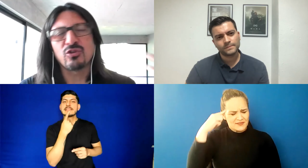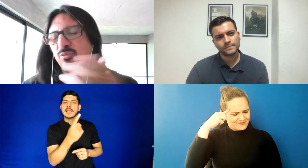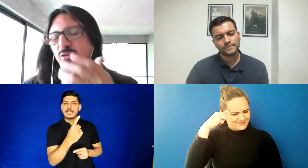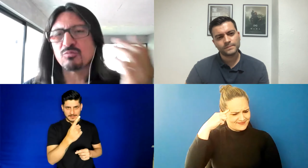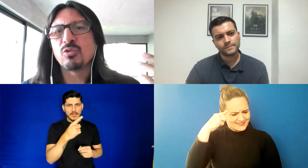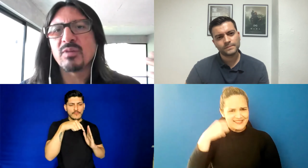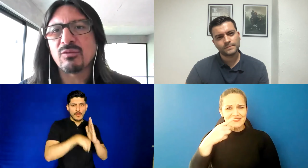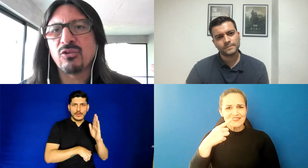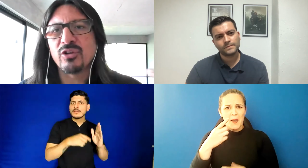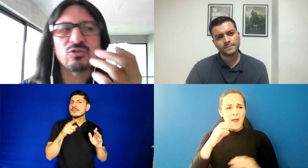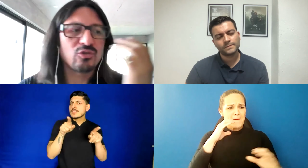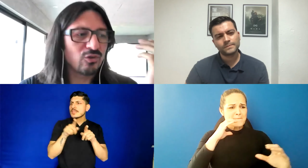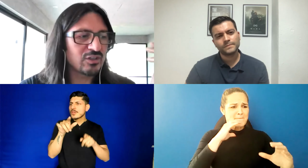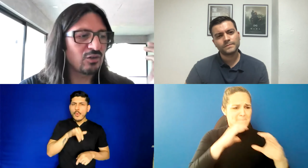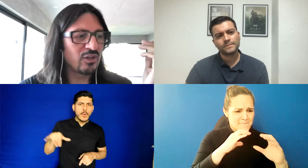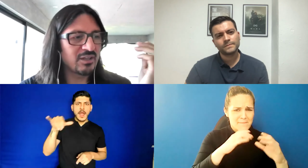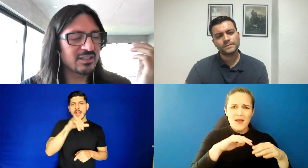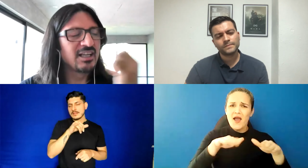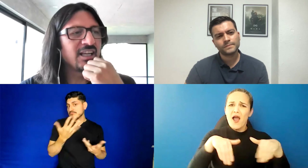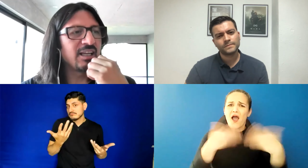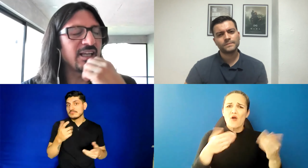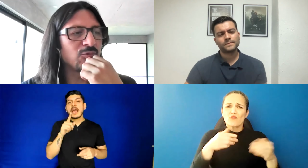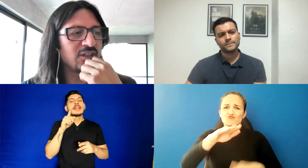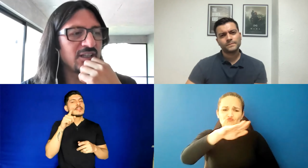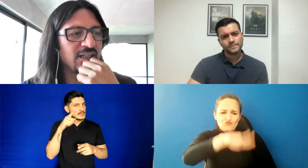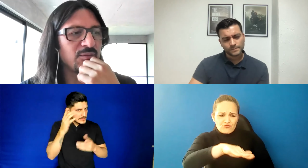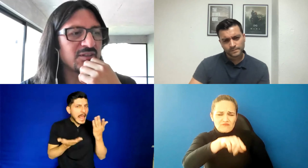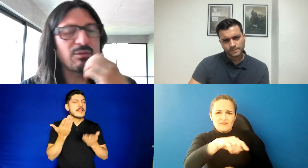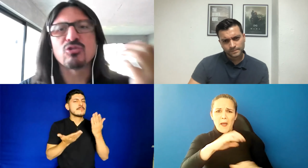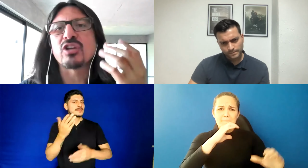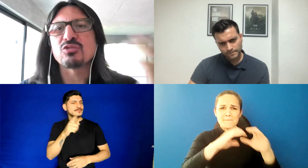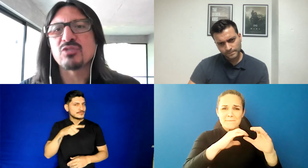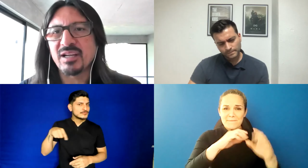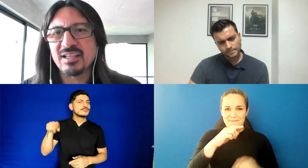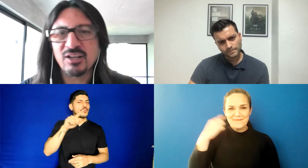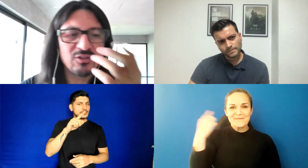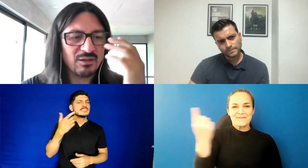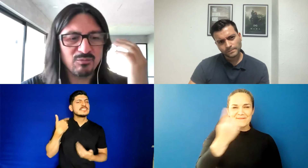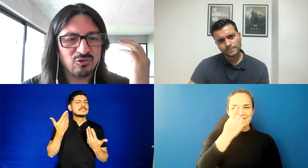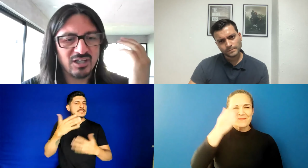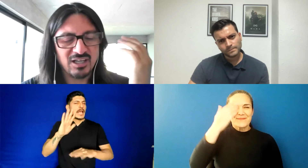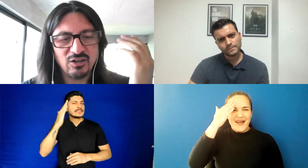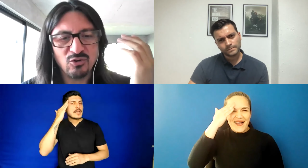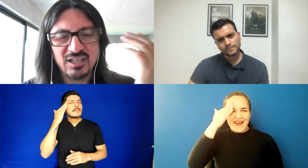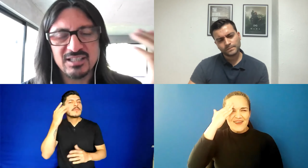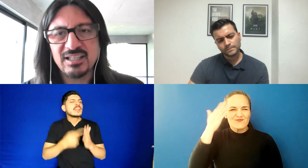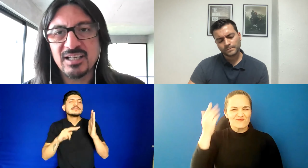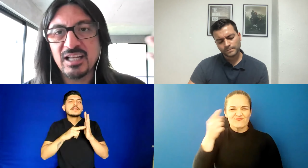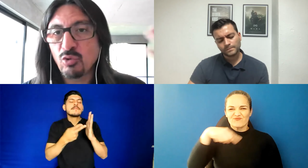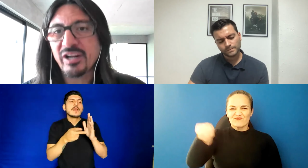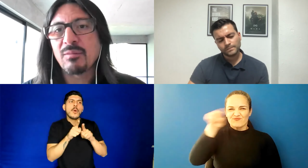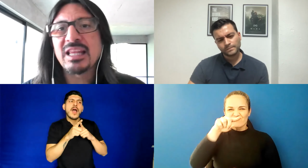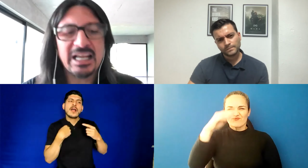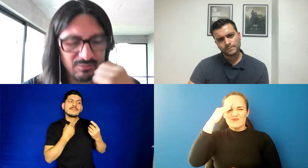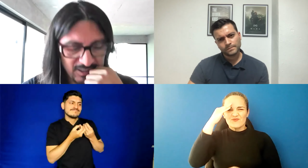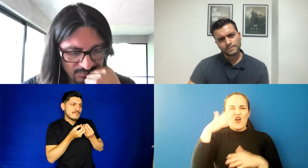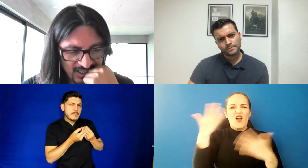she makes that I think resonates with everyone because it's very, very metaphorical. Now, we all know about